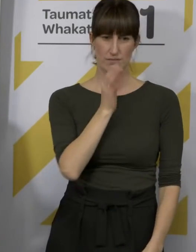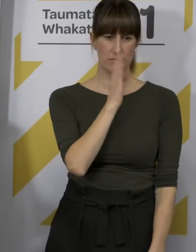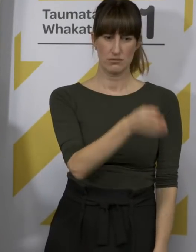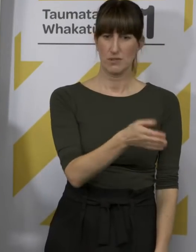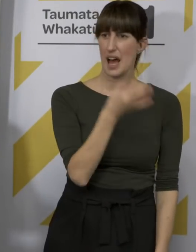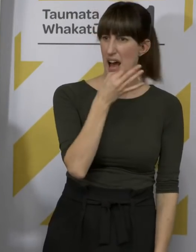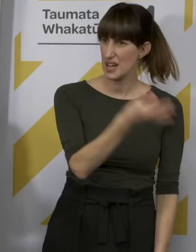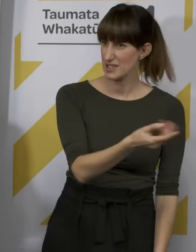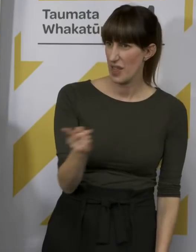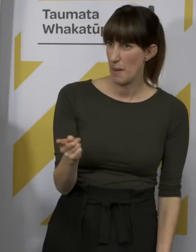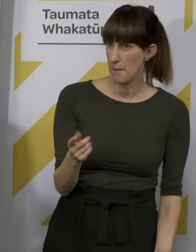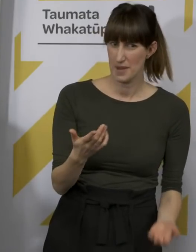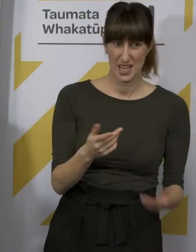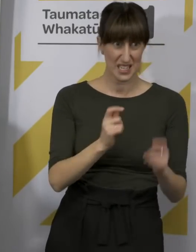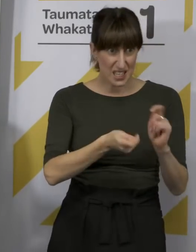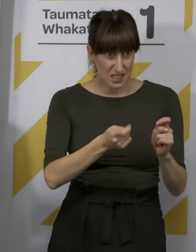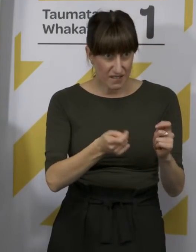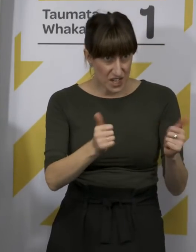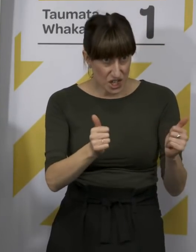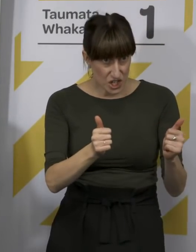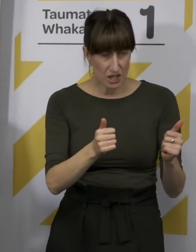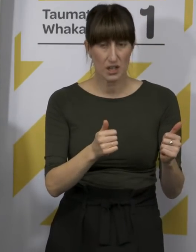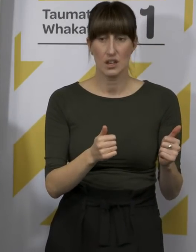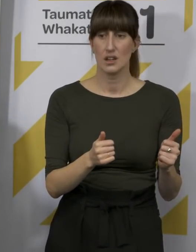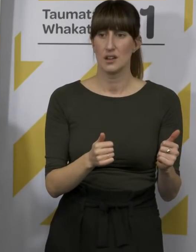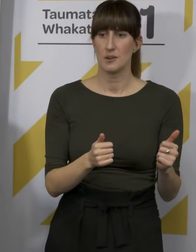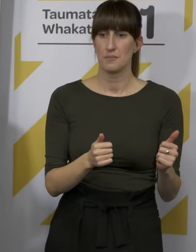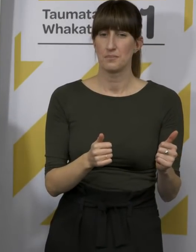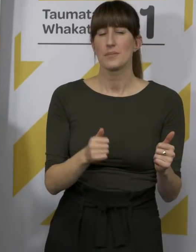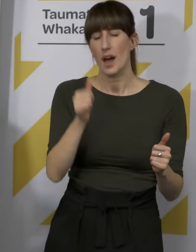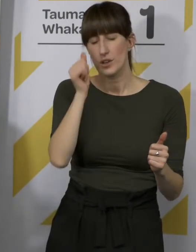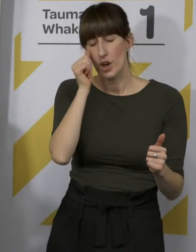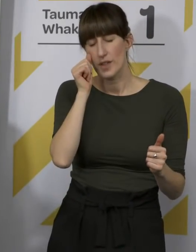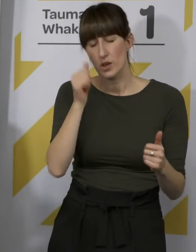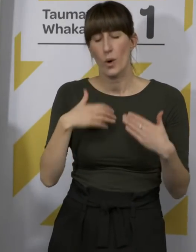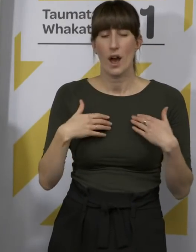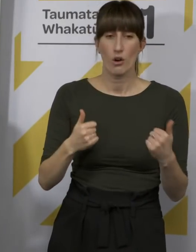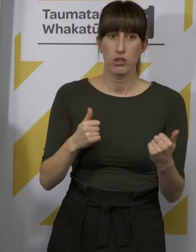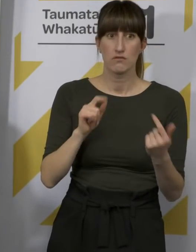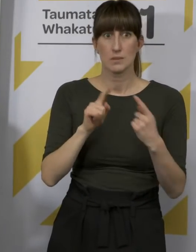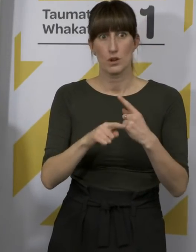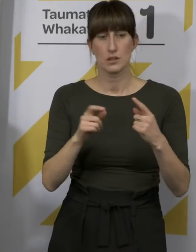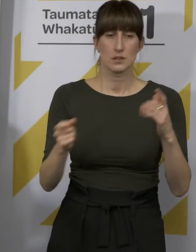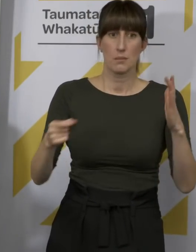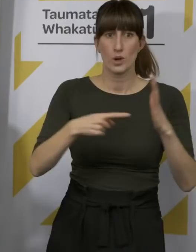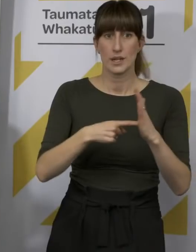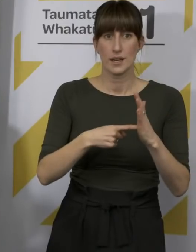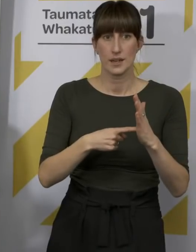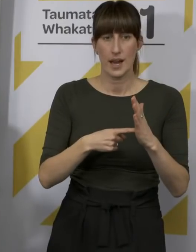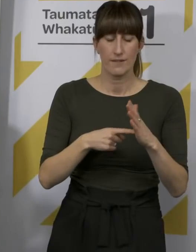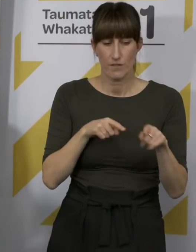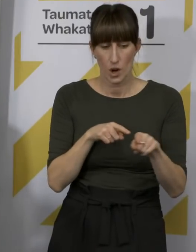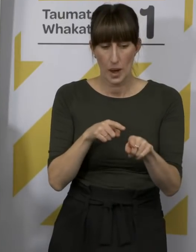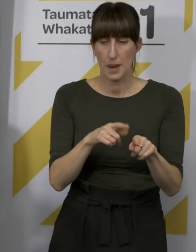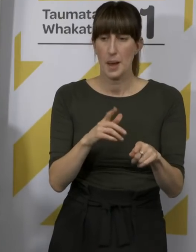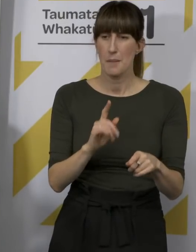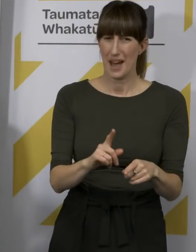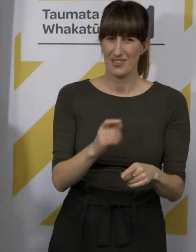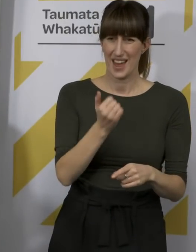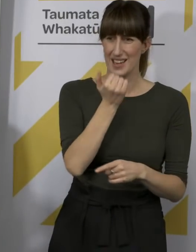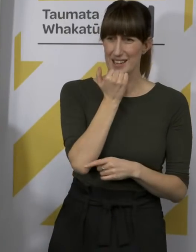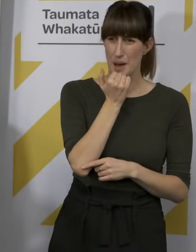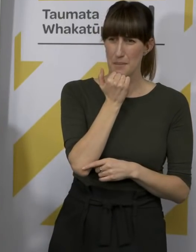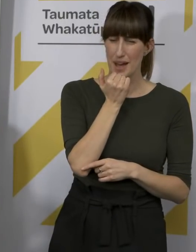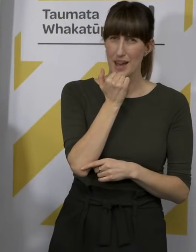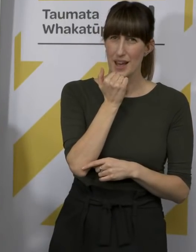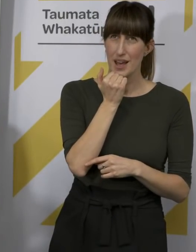Yes. I agree. I understand you're trying to, the health response is the most important and you need to follow up and test them, but that number is critical to understanding the